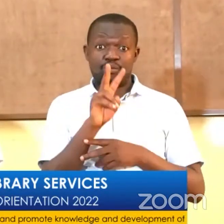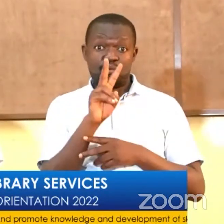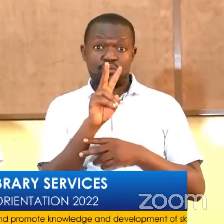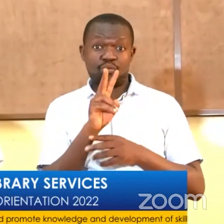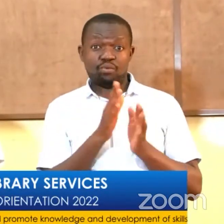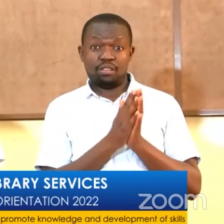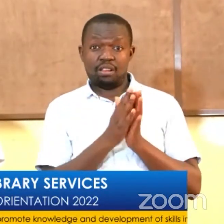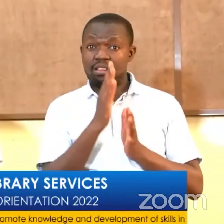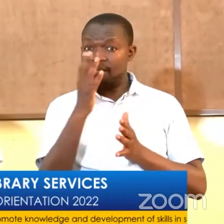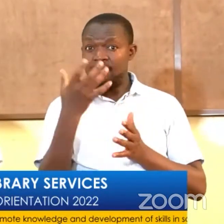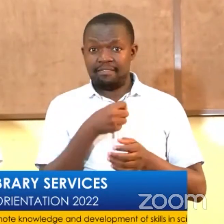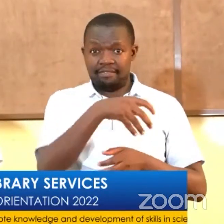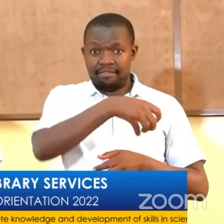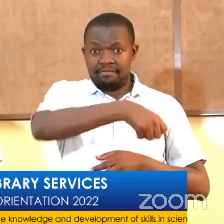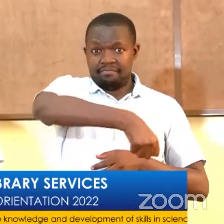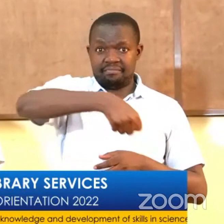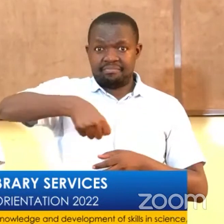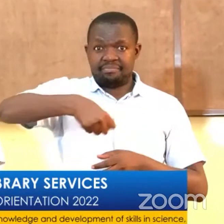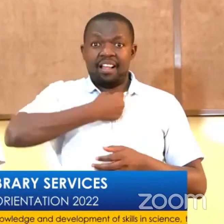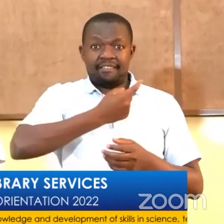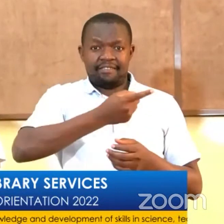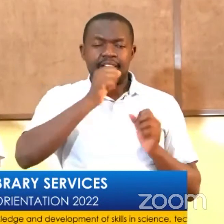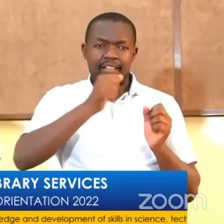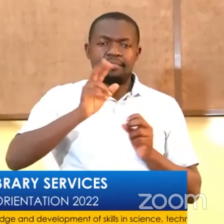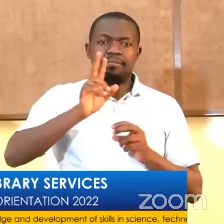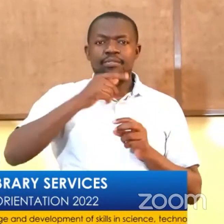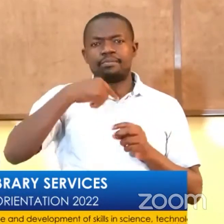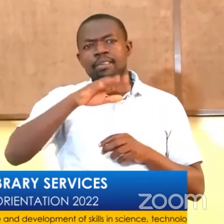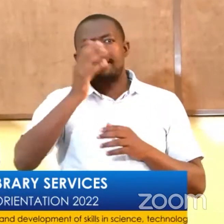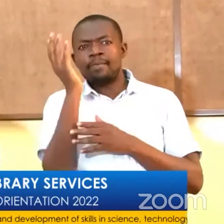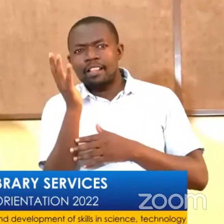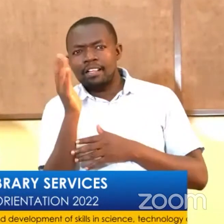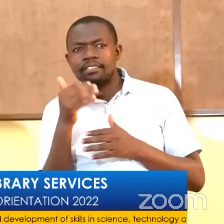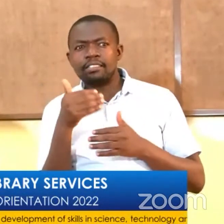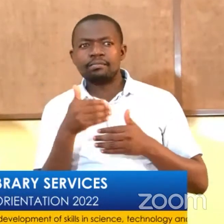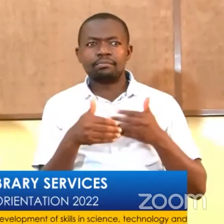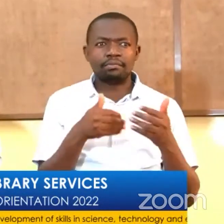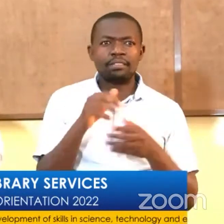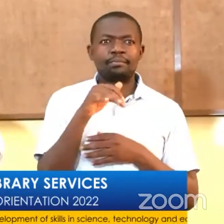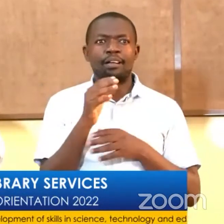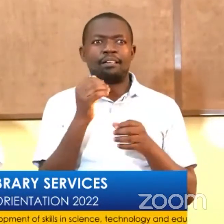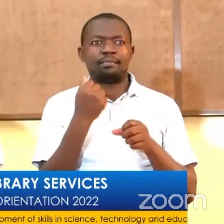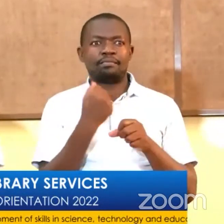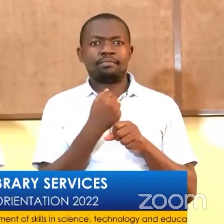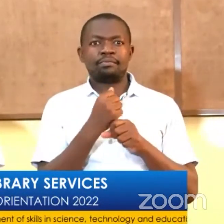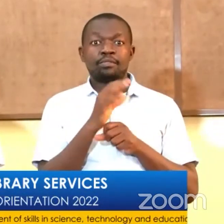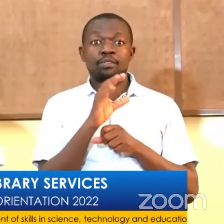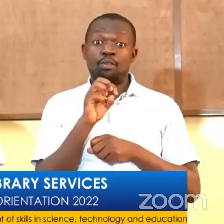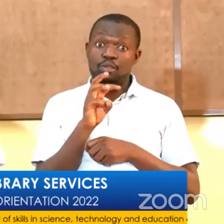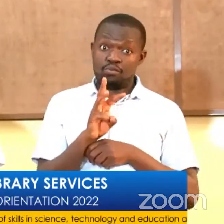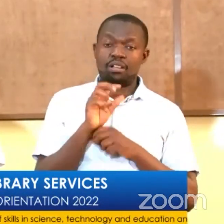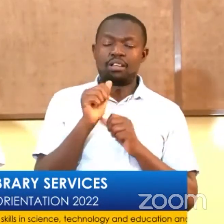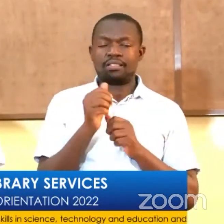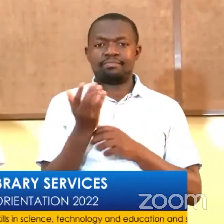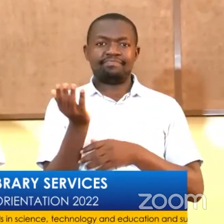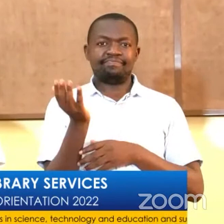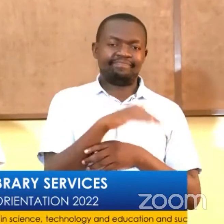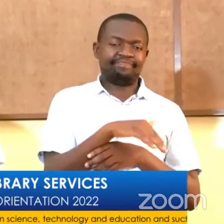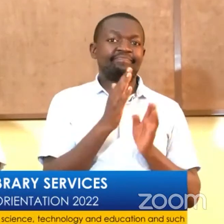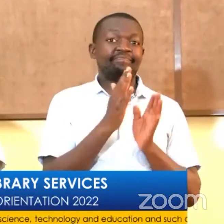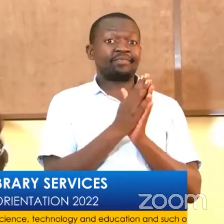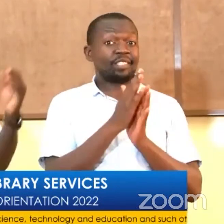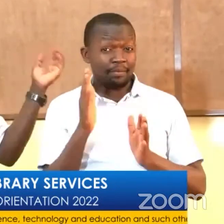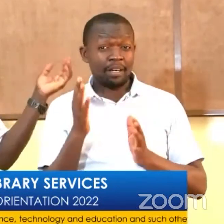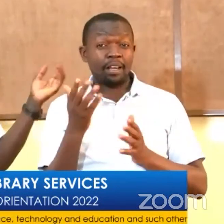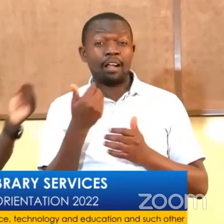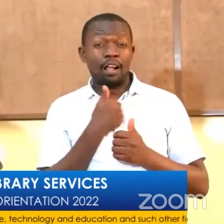library. You can borrow and attend the lectures, process your coursework, and you return to the library. There is a